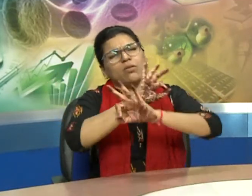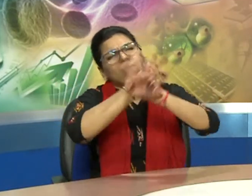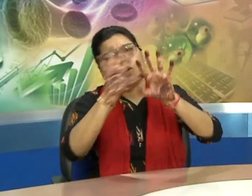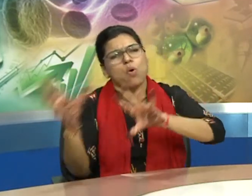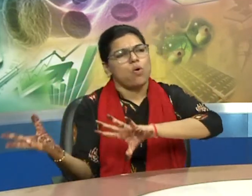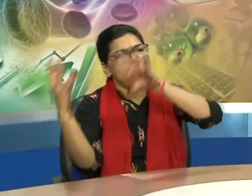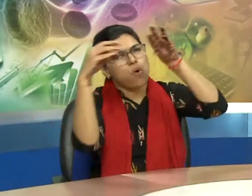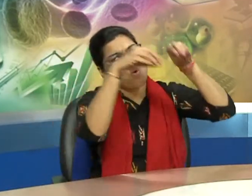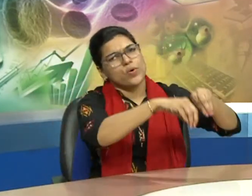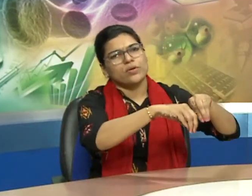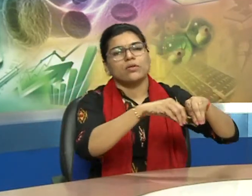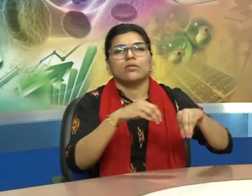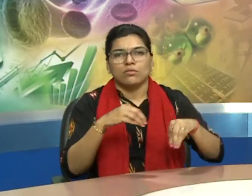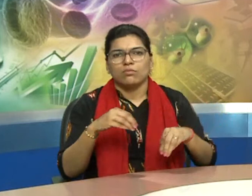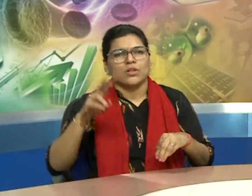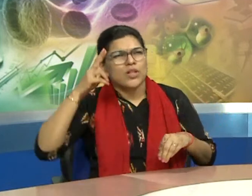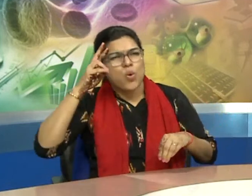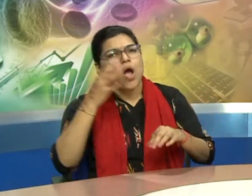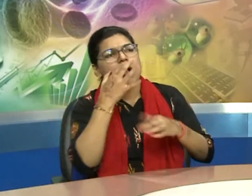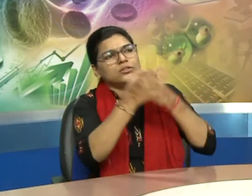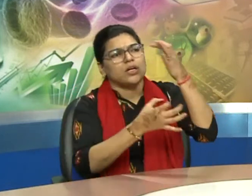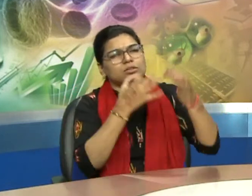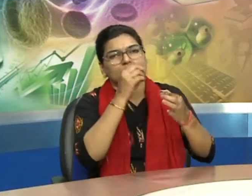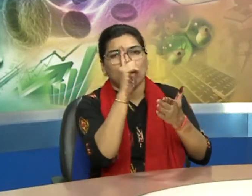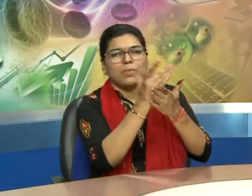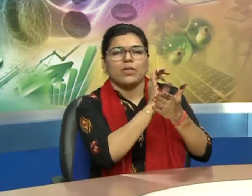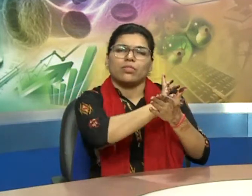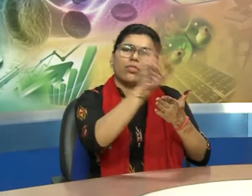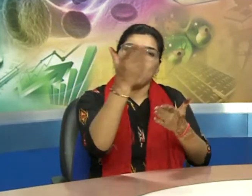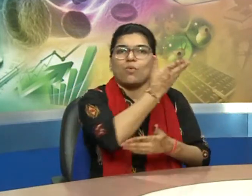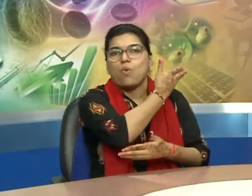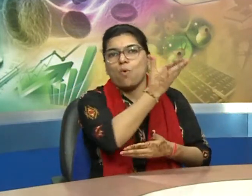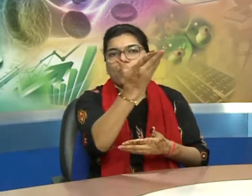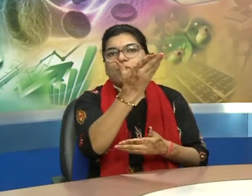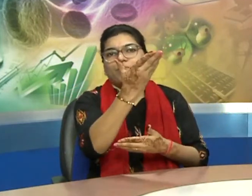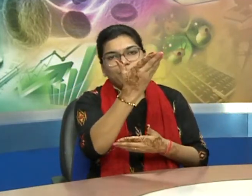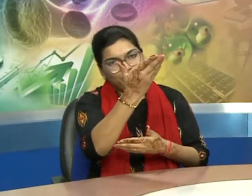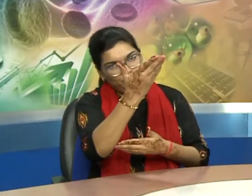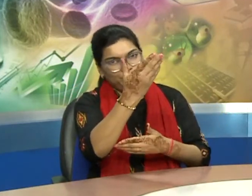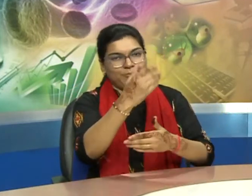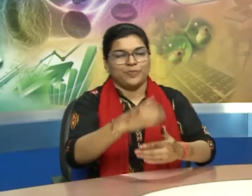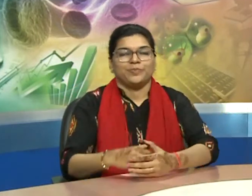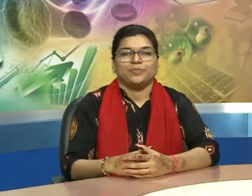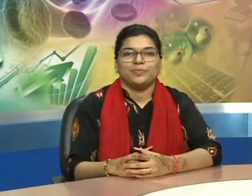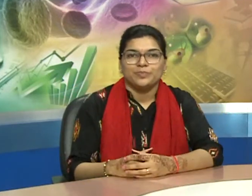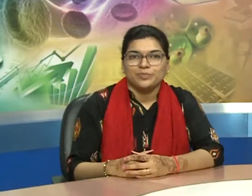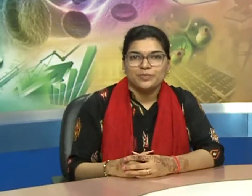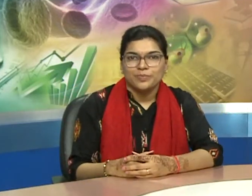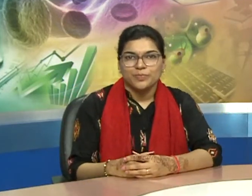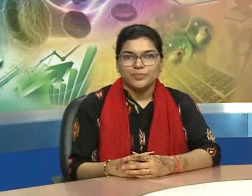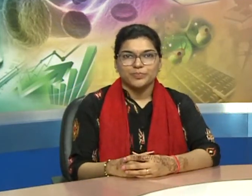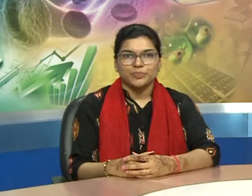for doing all the responsibility and shouldering the high